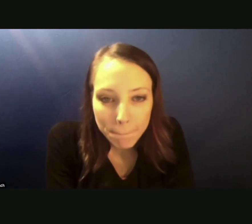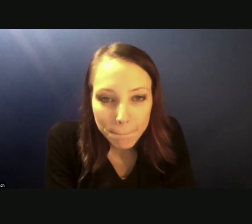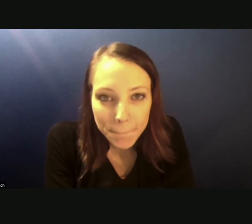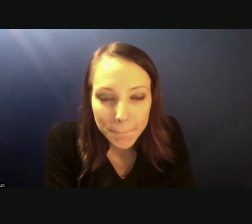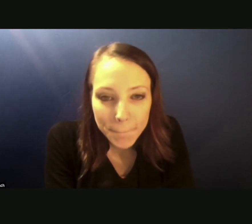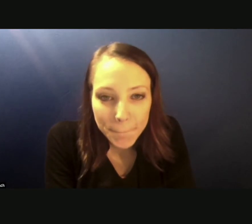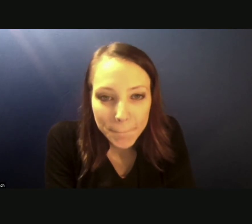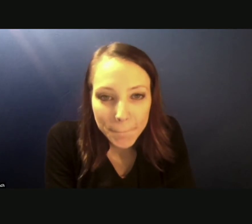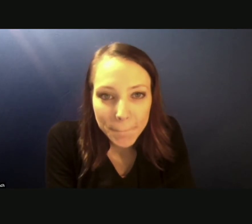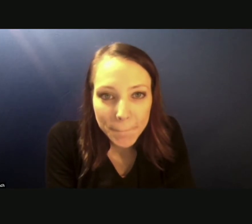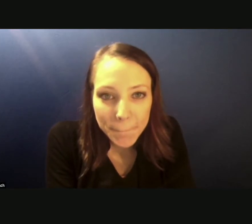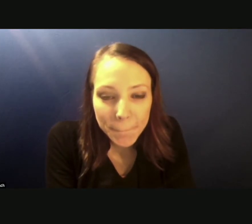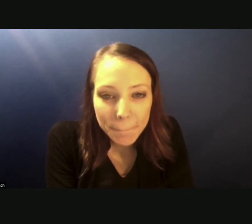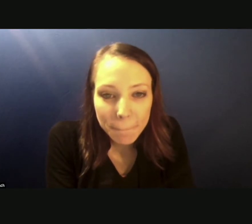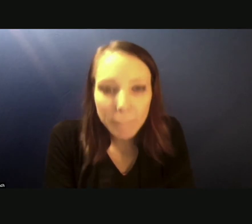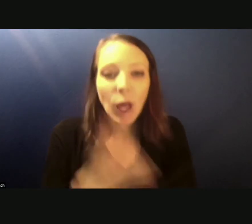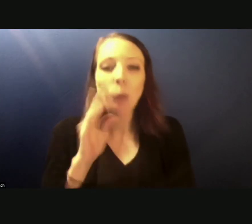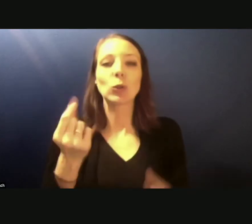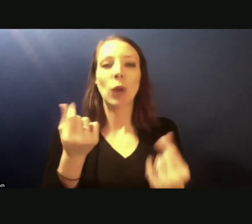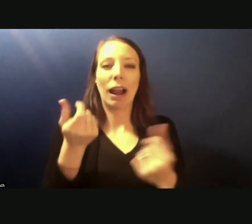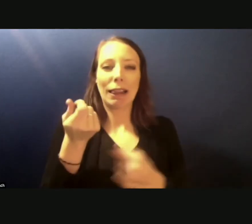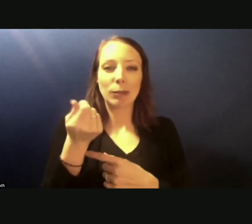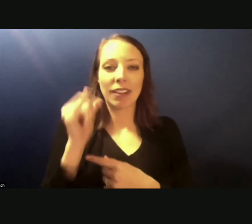And so I'm just going to drizzle a little bit of the syrup over it.